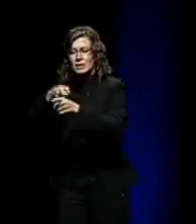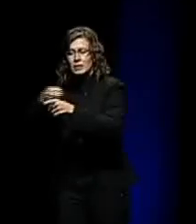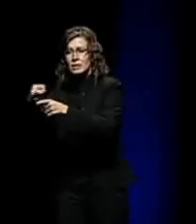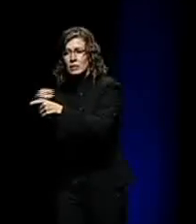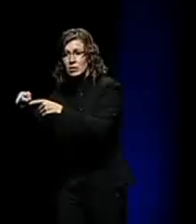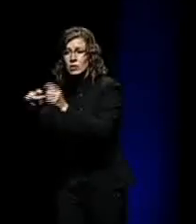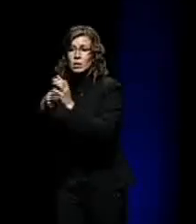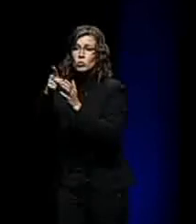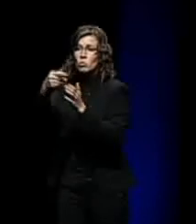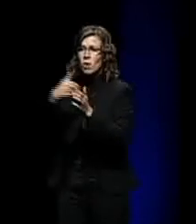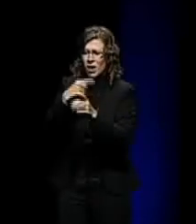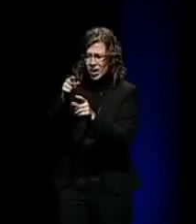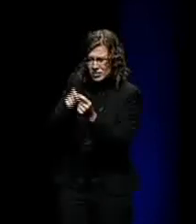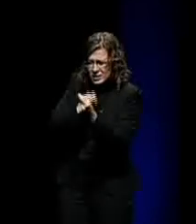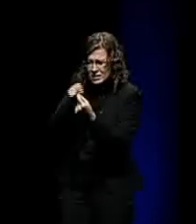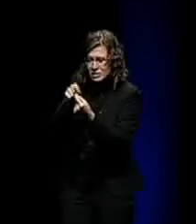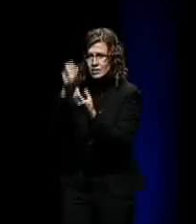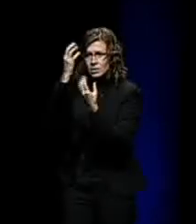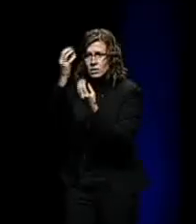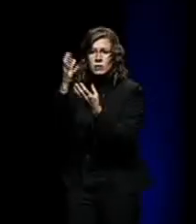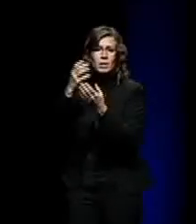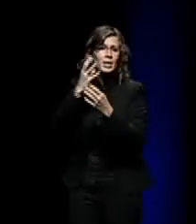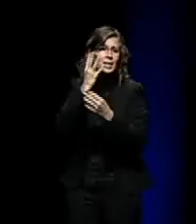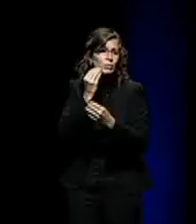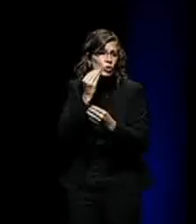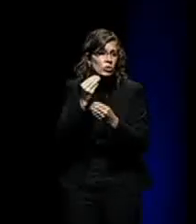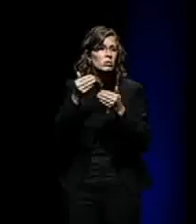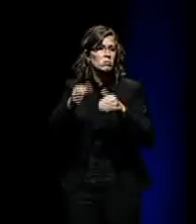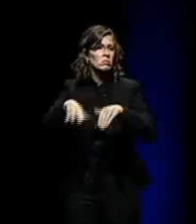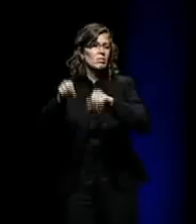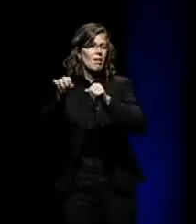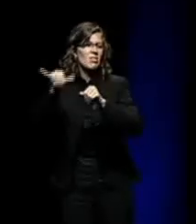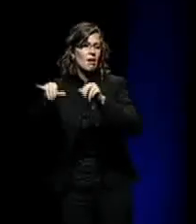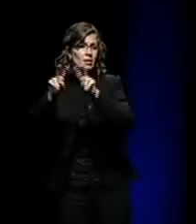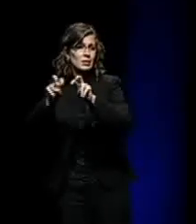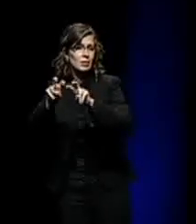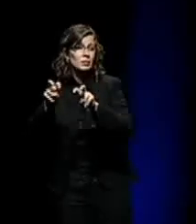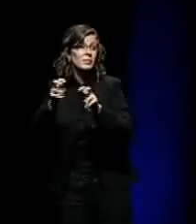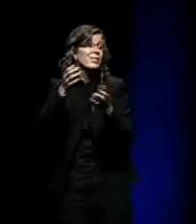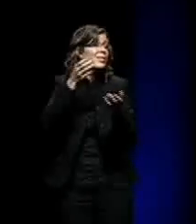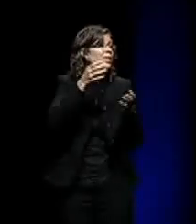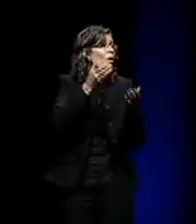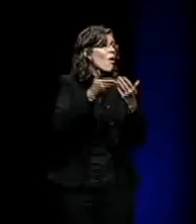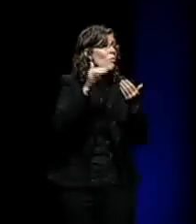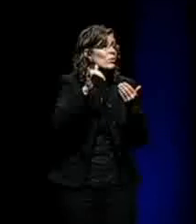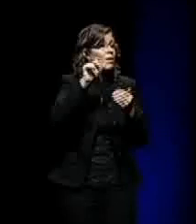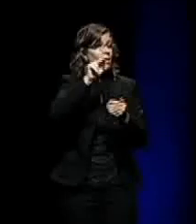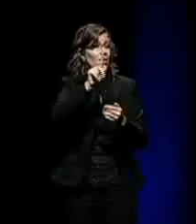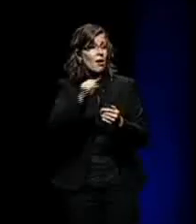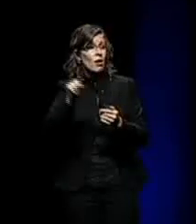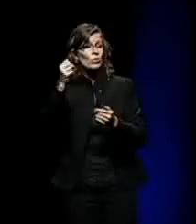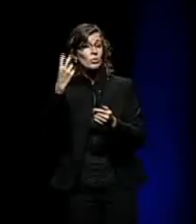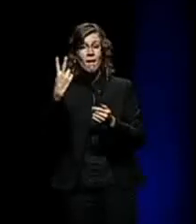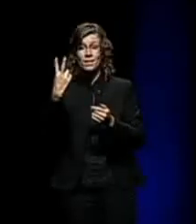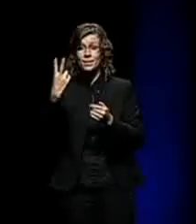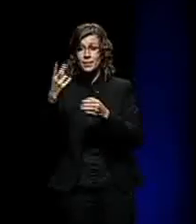taking a certain specialized assessment. And that might be like the K through 12 specialty. All right? We don't know for